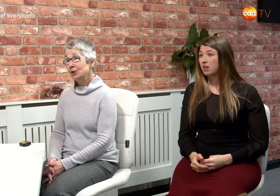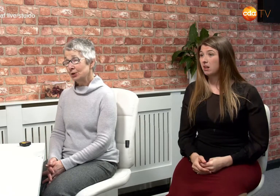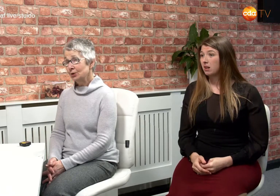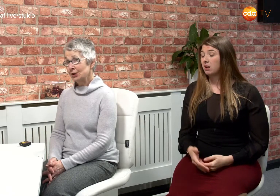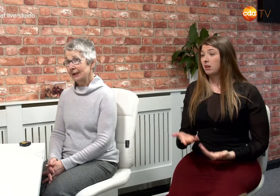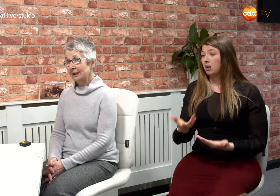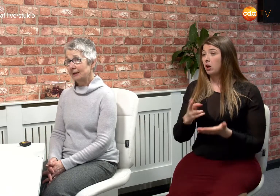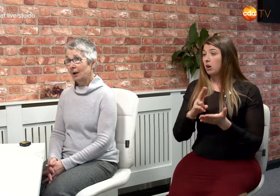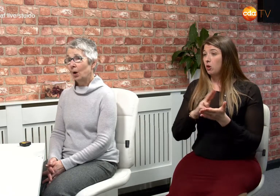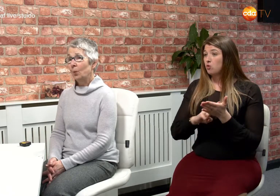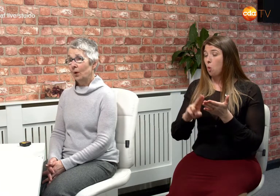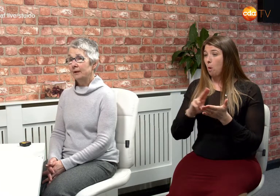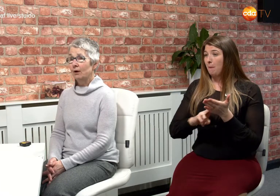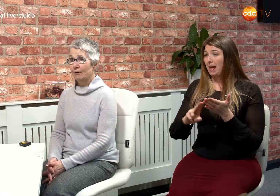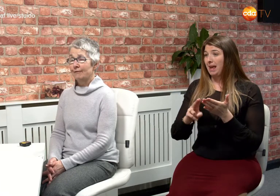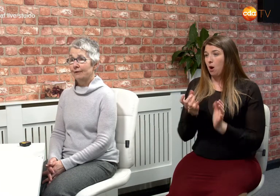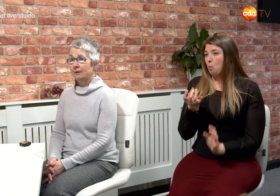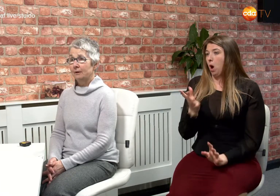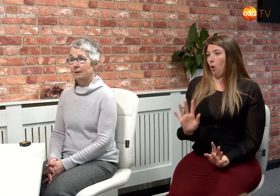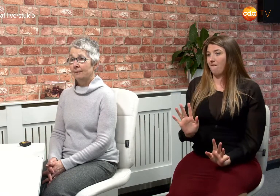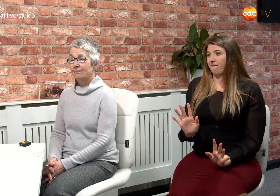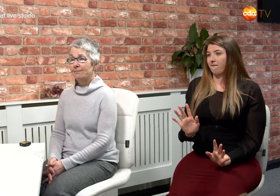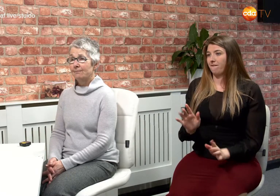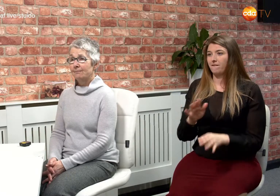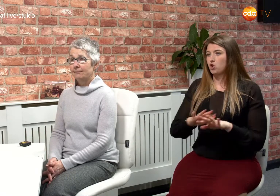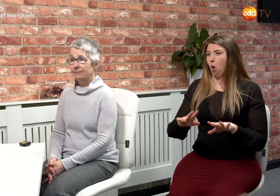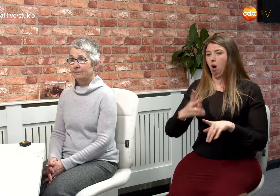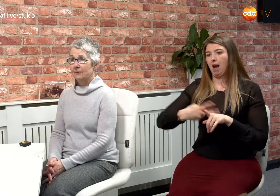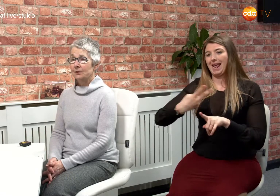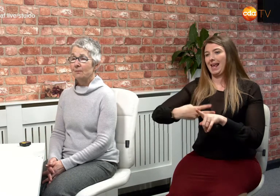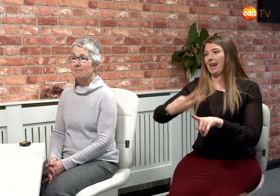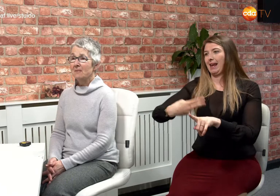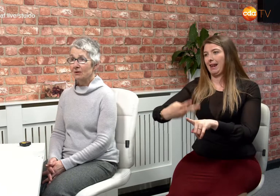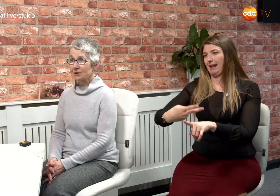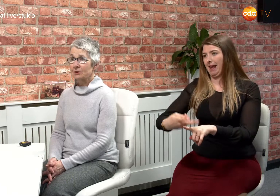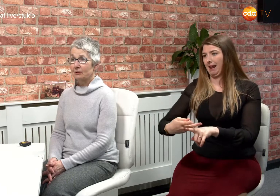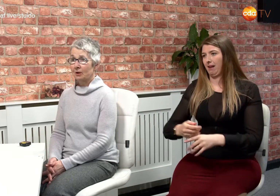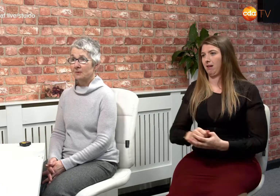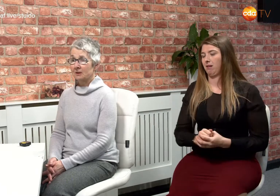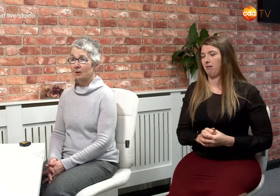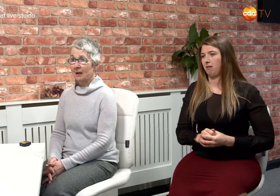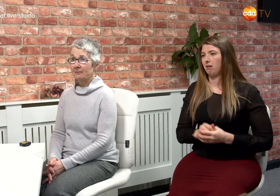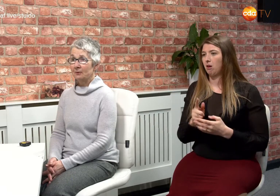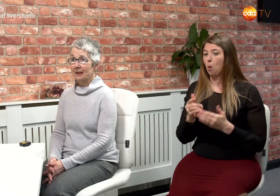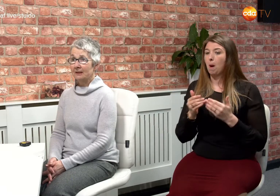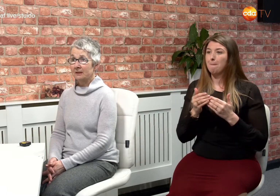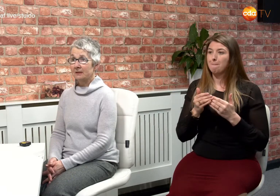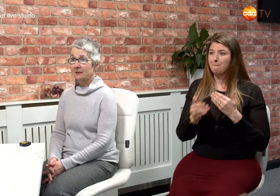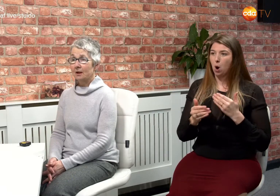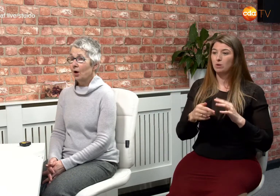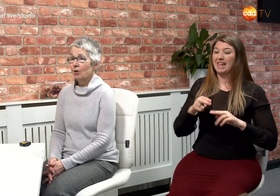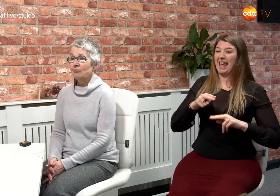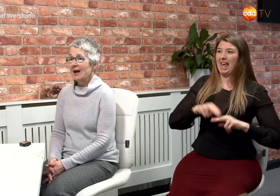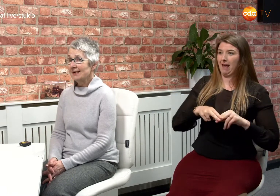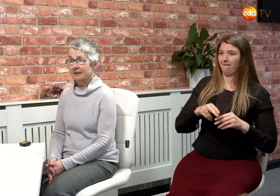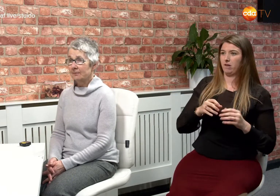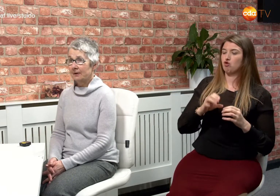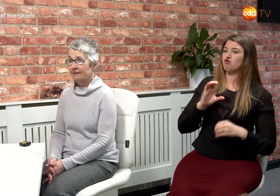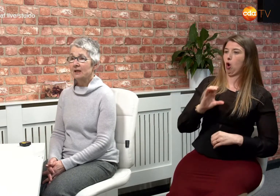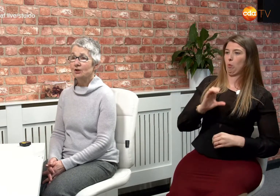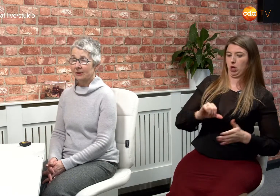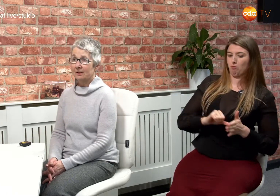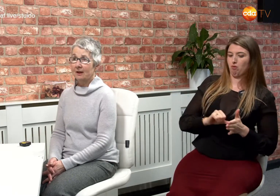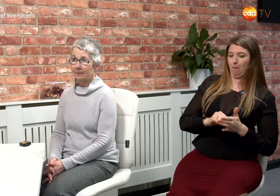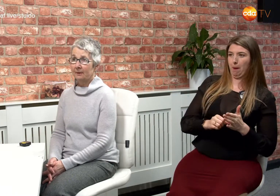And it's usually a one-off. So most chromosome abnormalities are